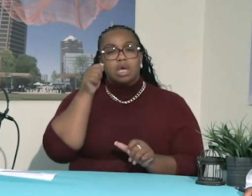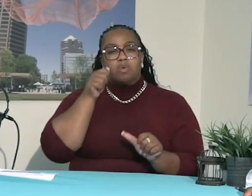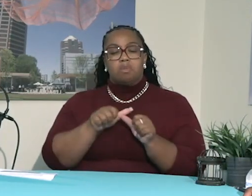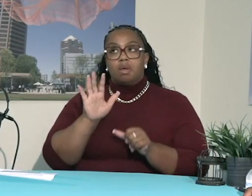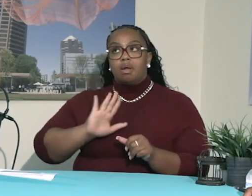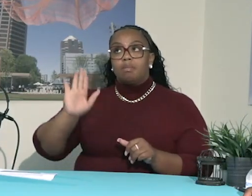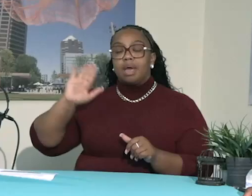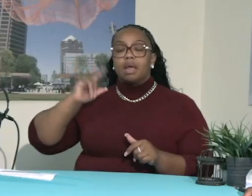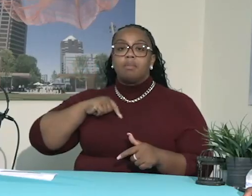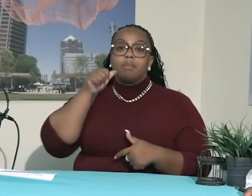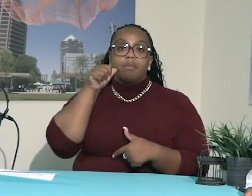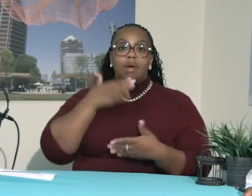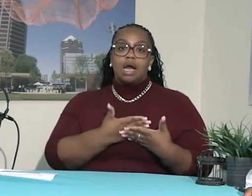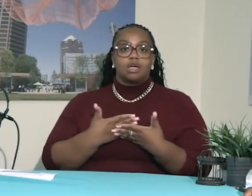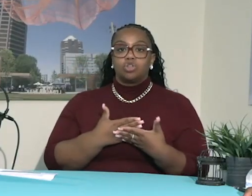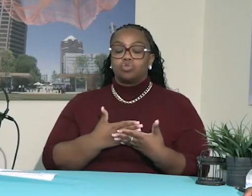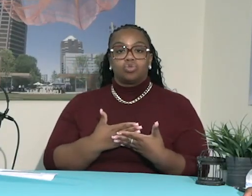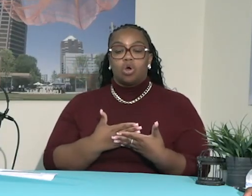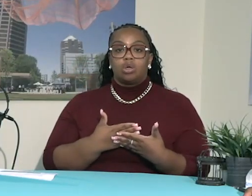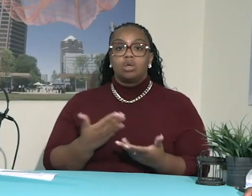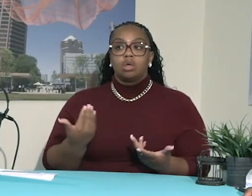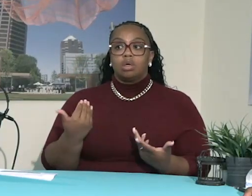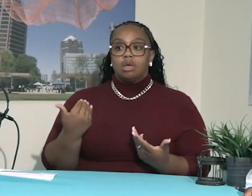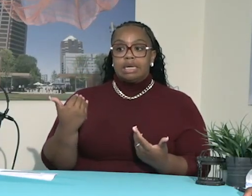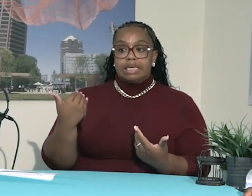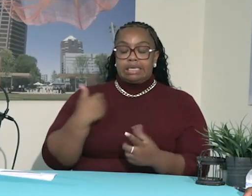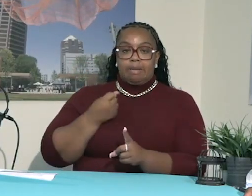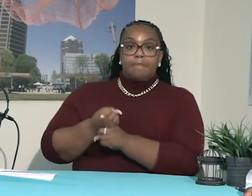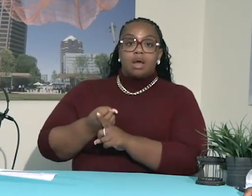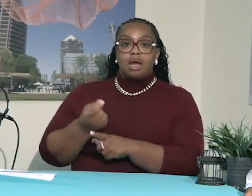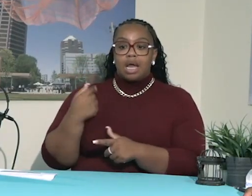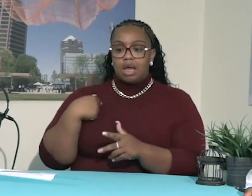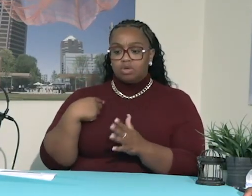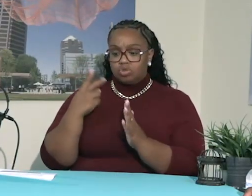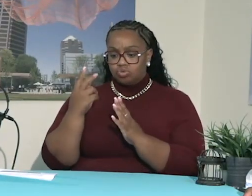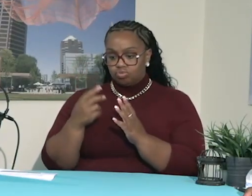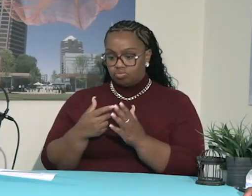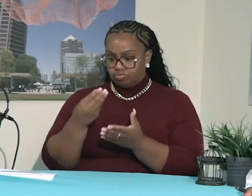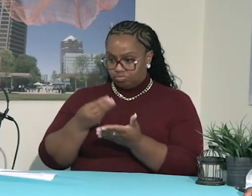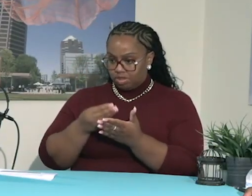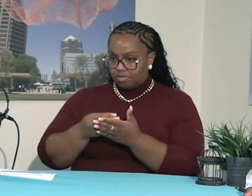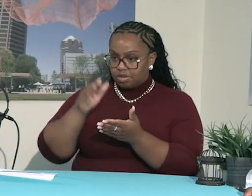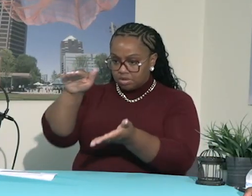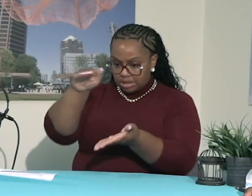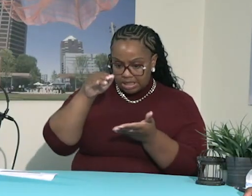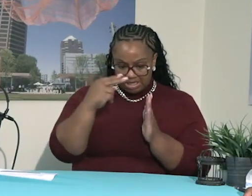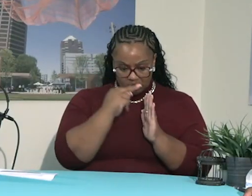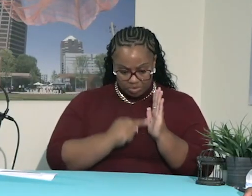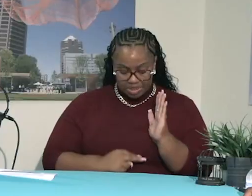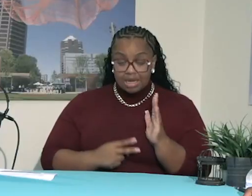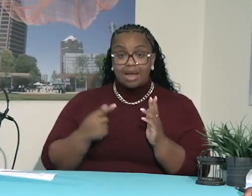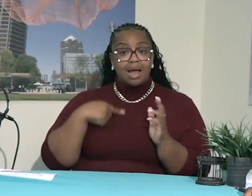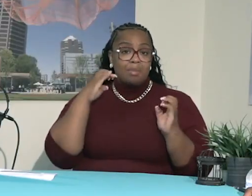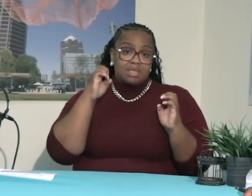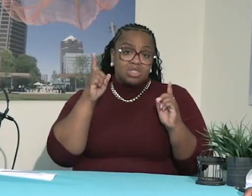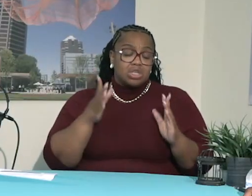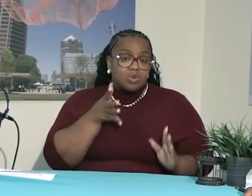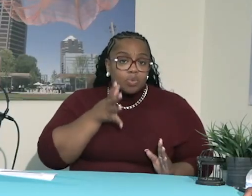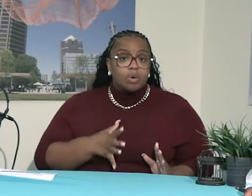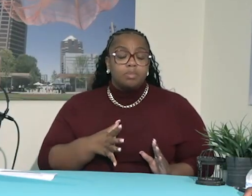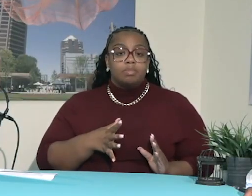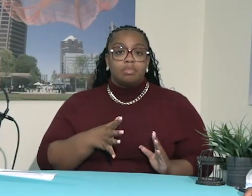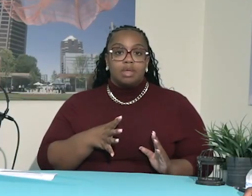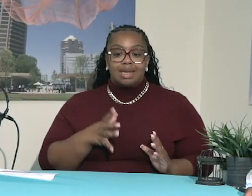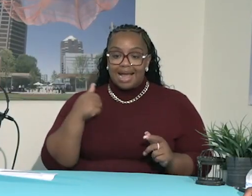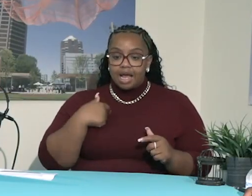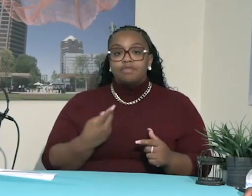treatments. I'm an educated woman. I have 2 degrees. I run I consider myself to be pretty educated, but I struggled to retain